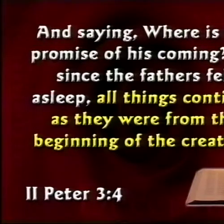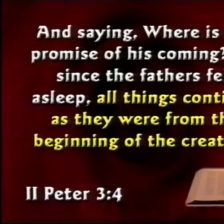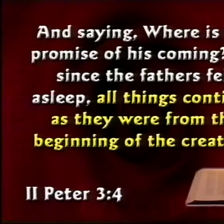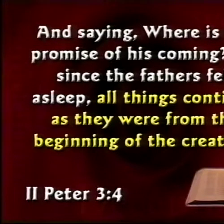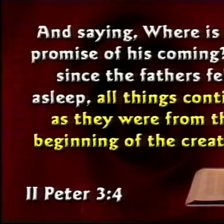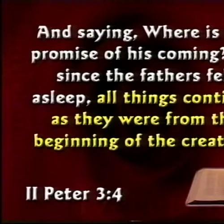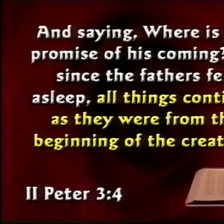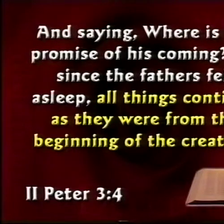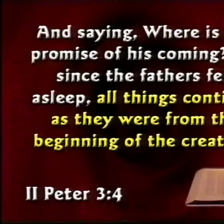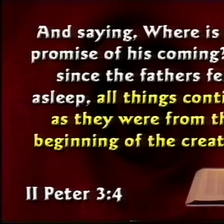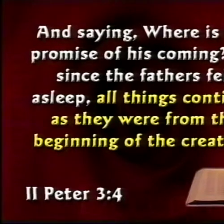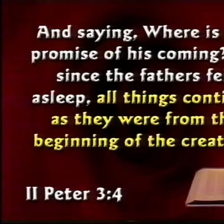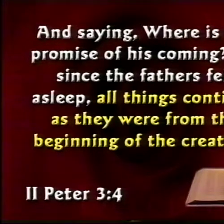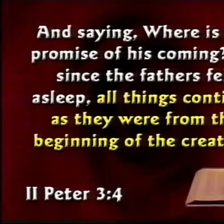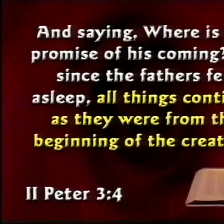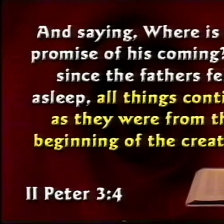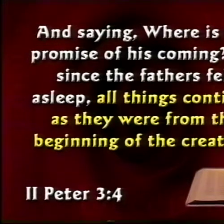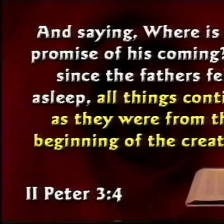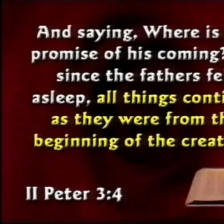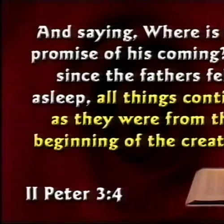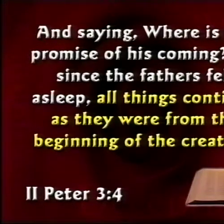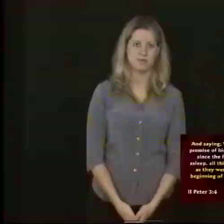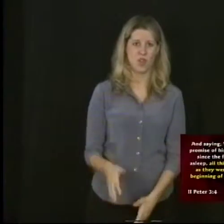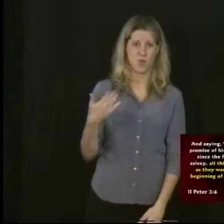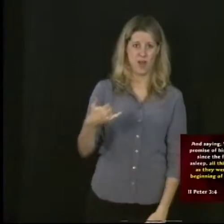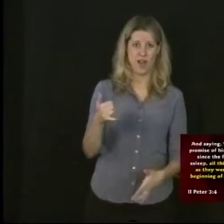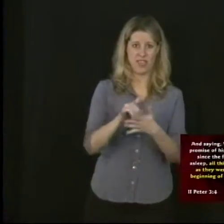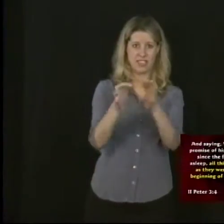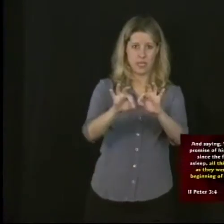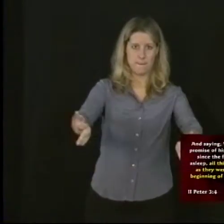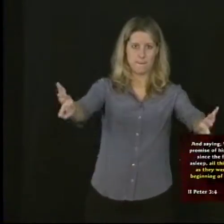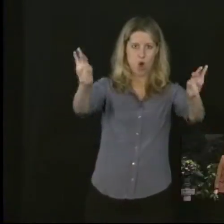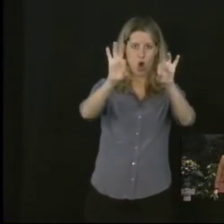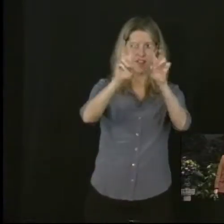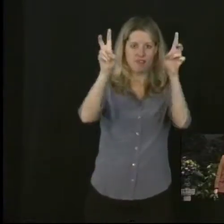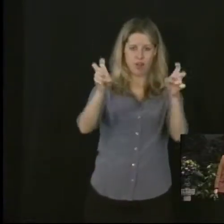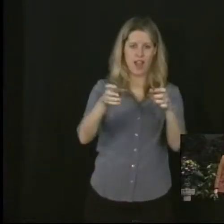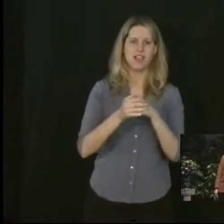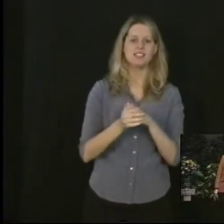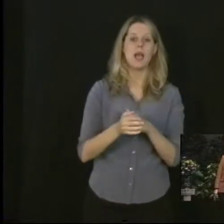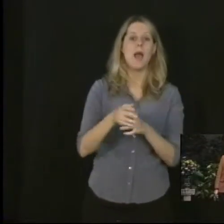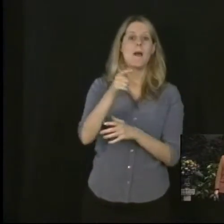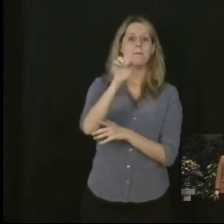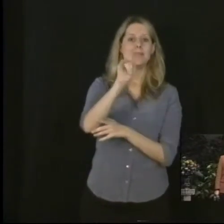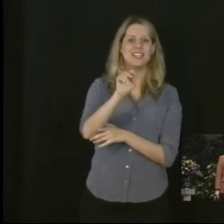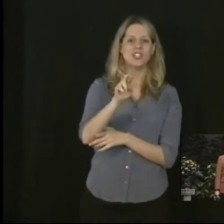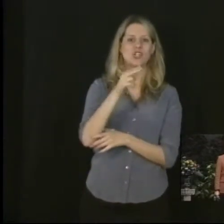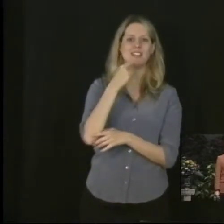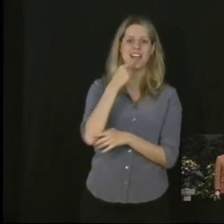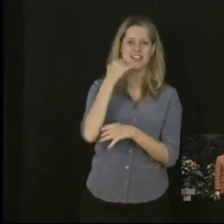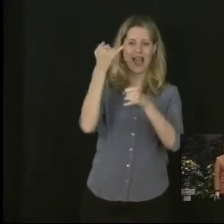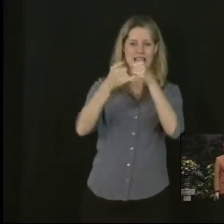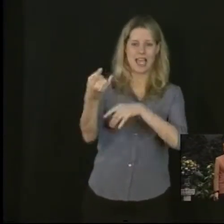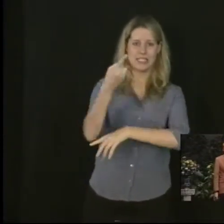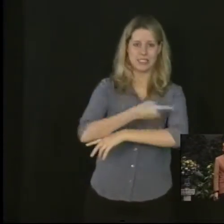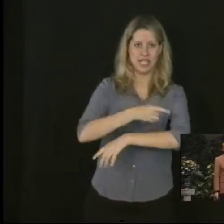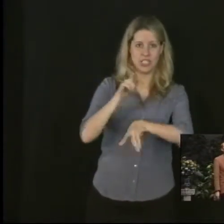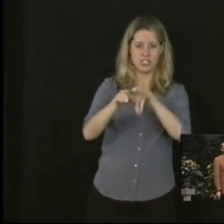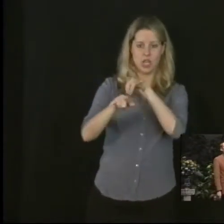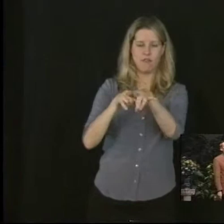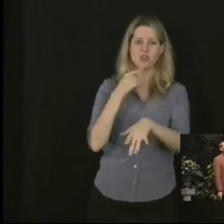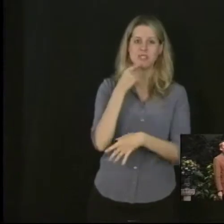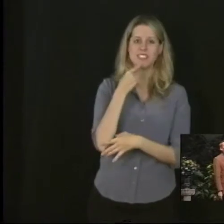things continue as they were. Boy, that's an important phrase. Peter told us in the last days, the scoffers would say,